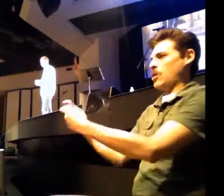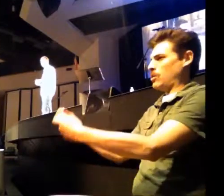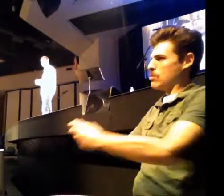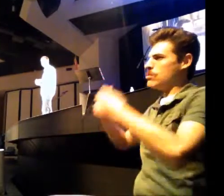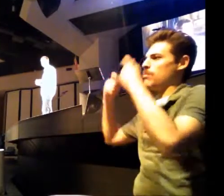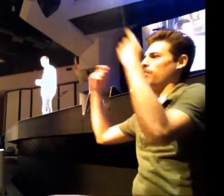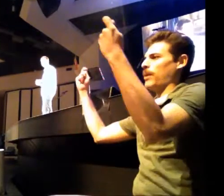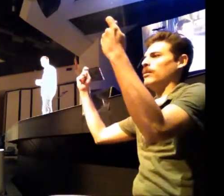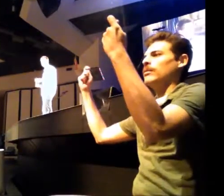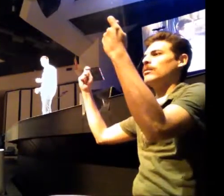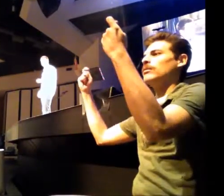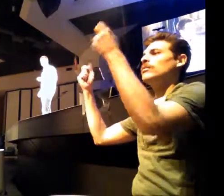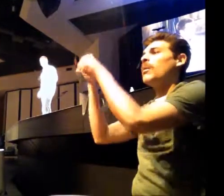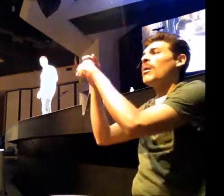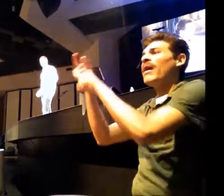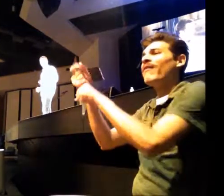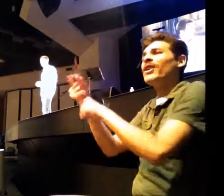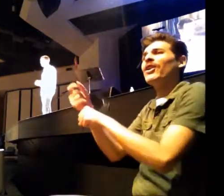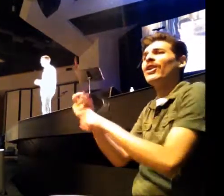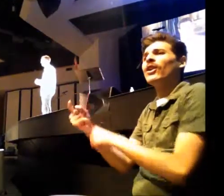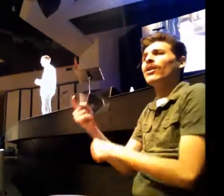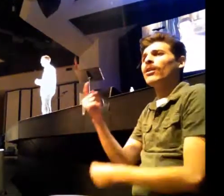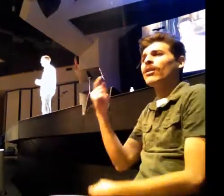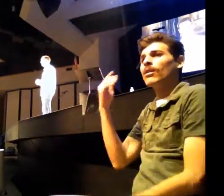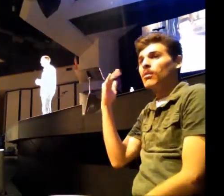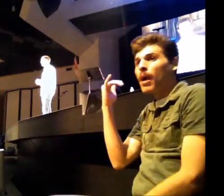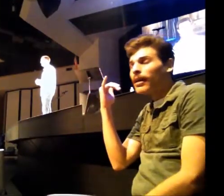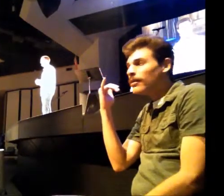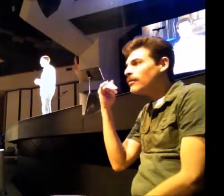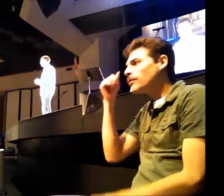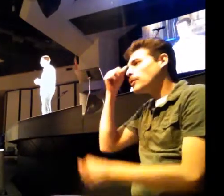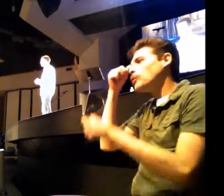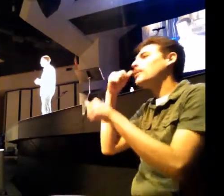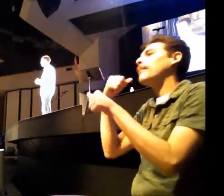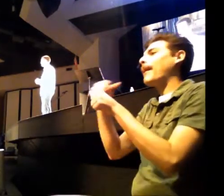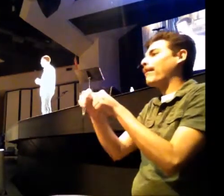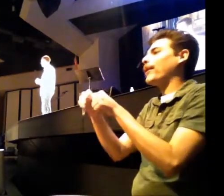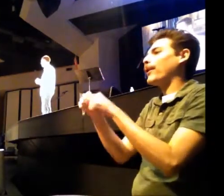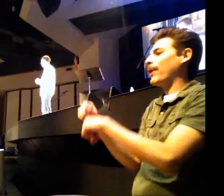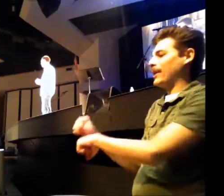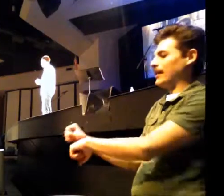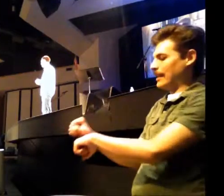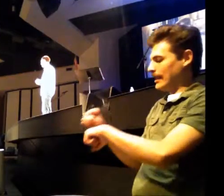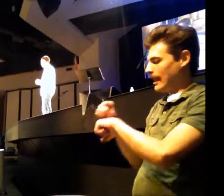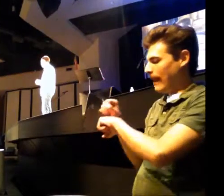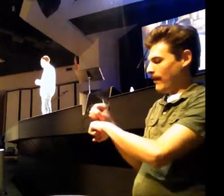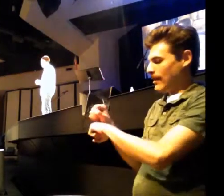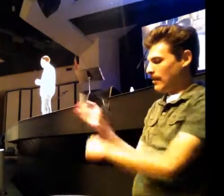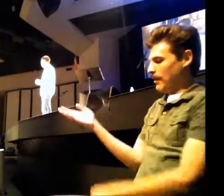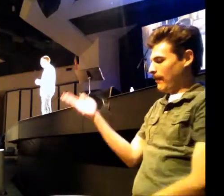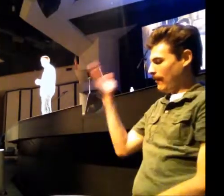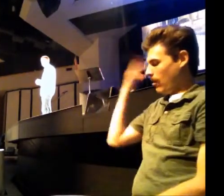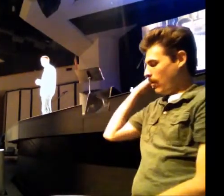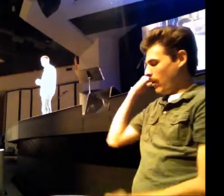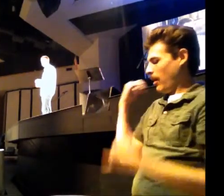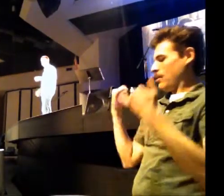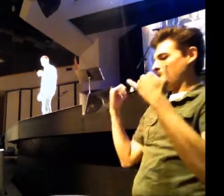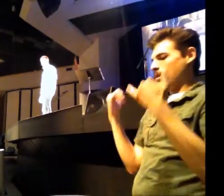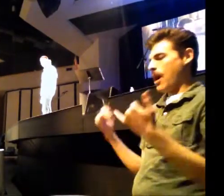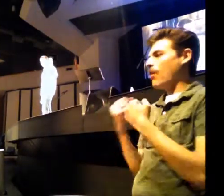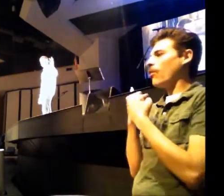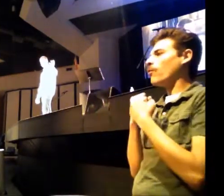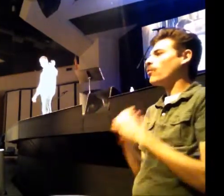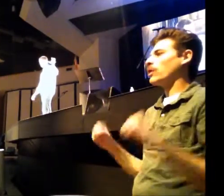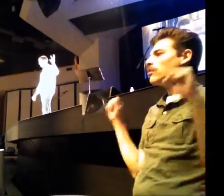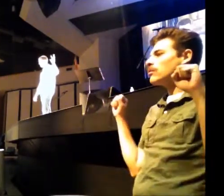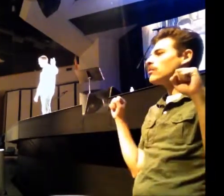Why? Again, so they could remember where they'd been. Because they were slaves. And that was a key moment. That was a key thing.